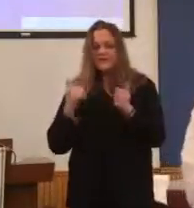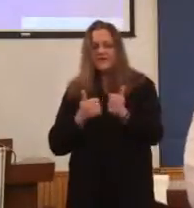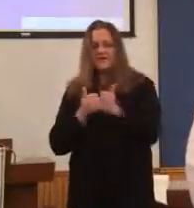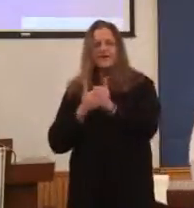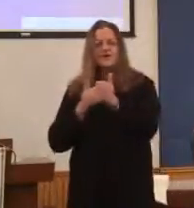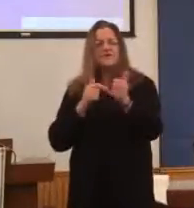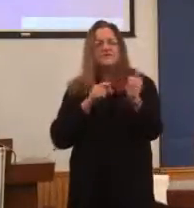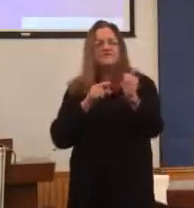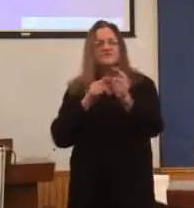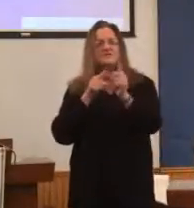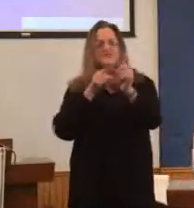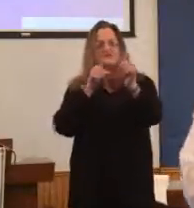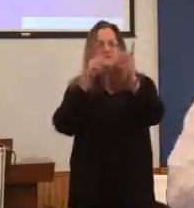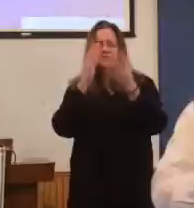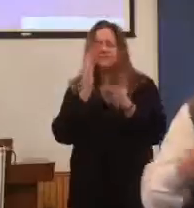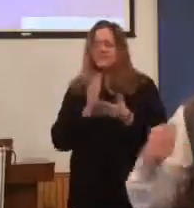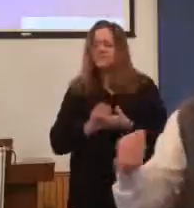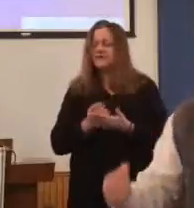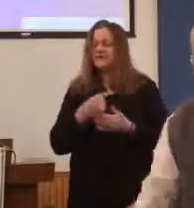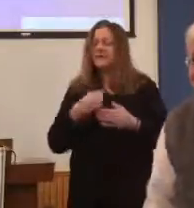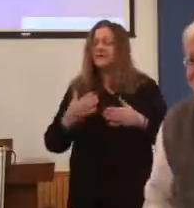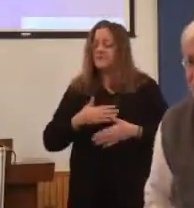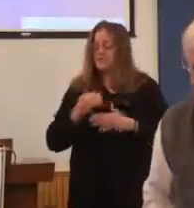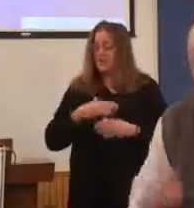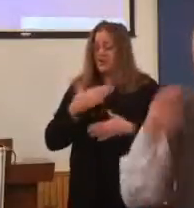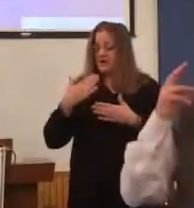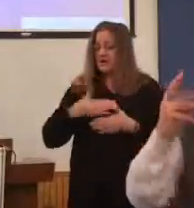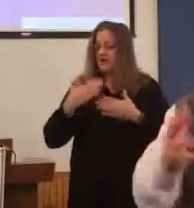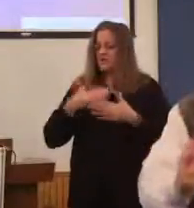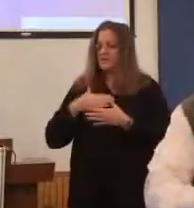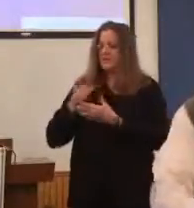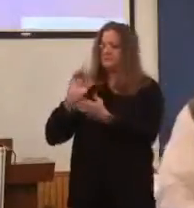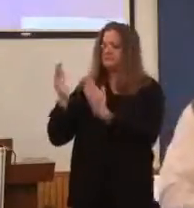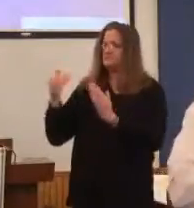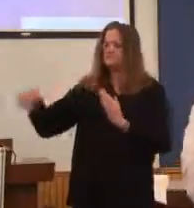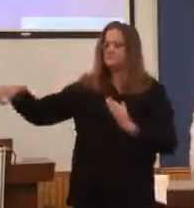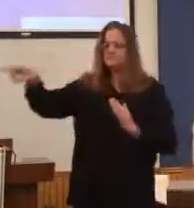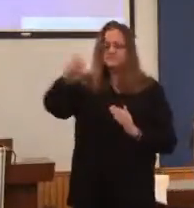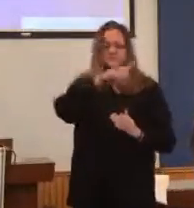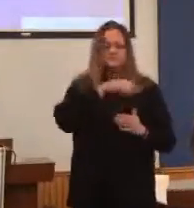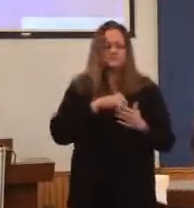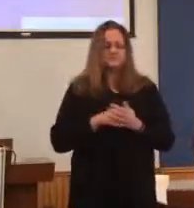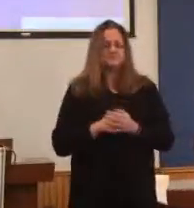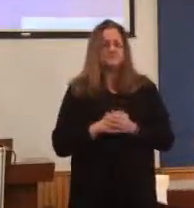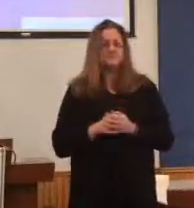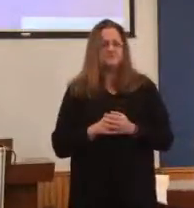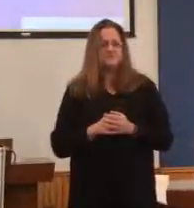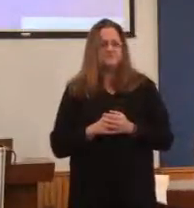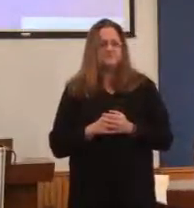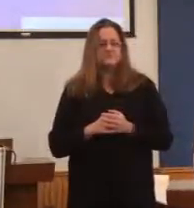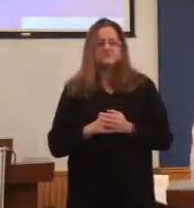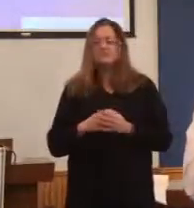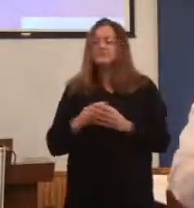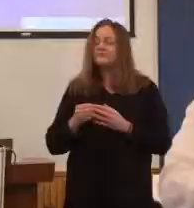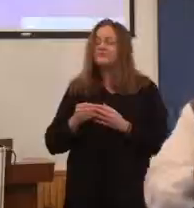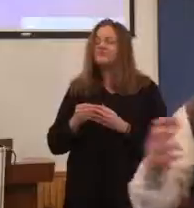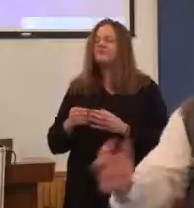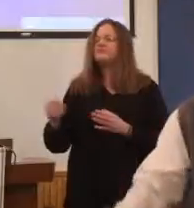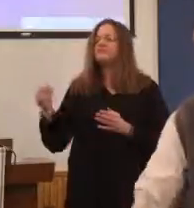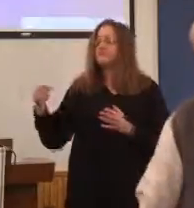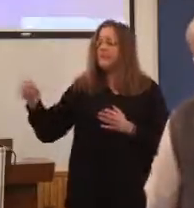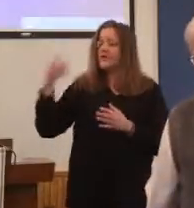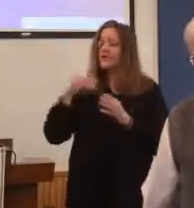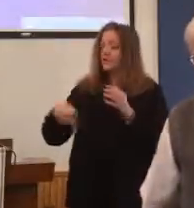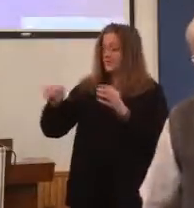And we become happier members of society. And we become happier